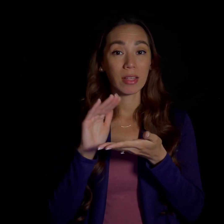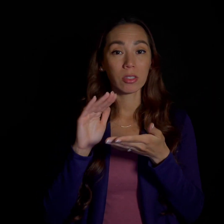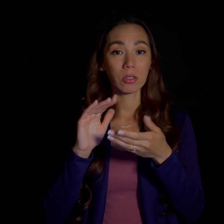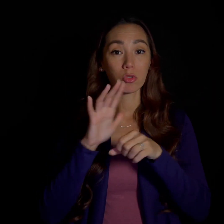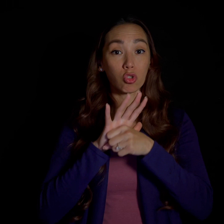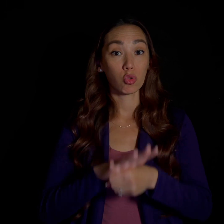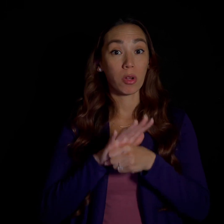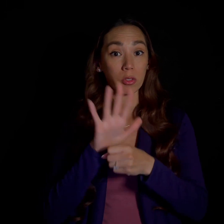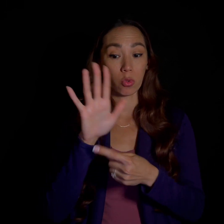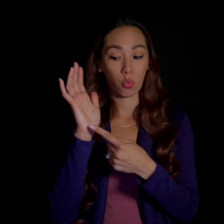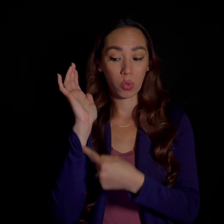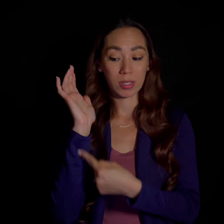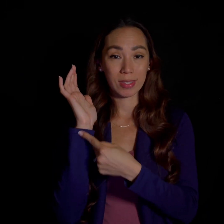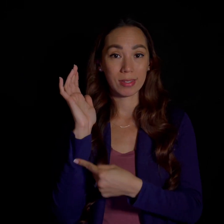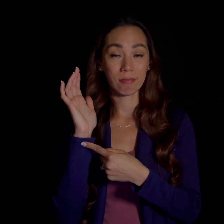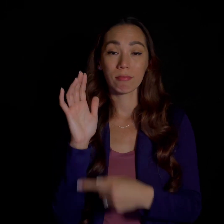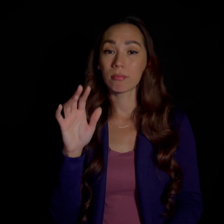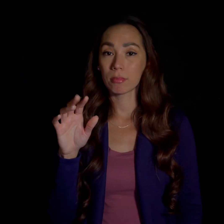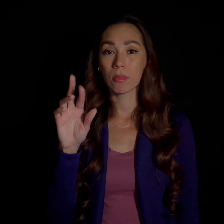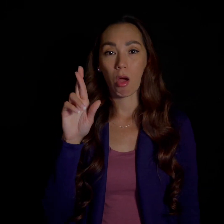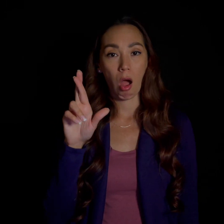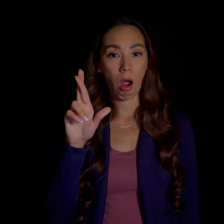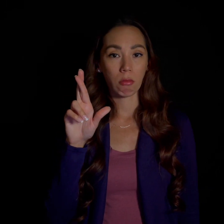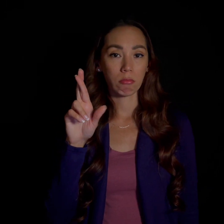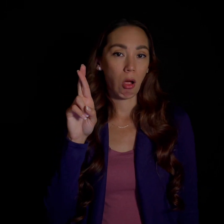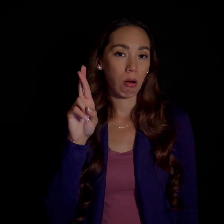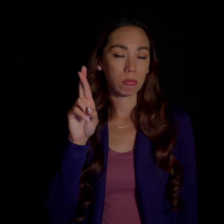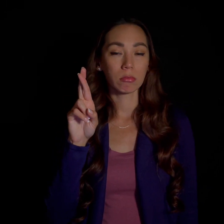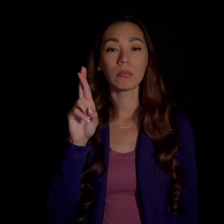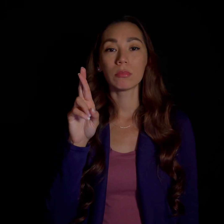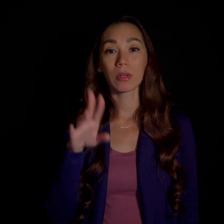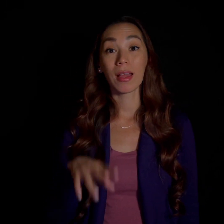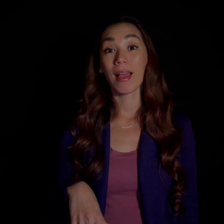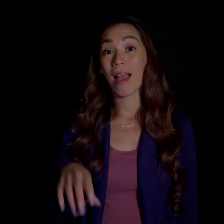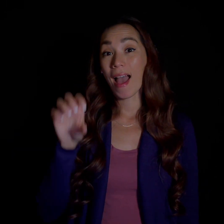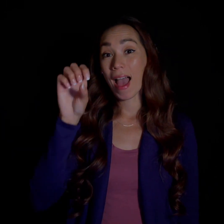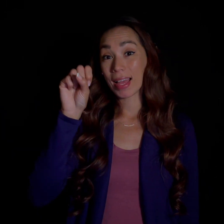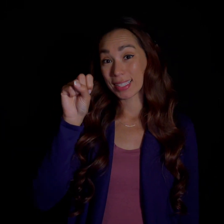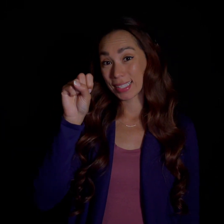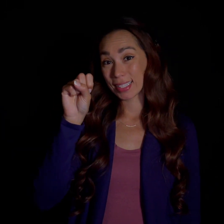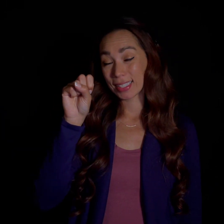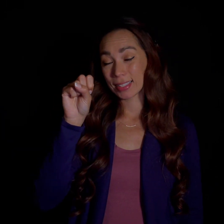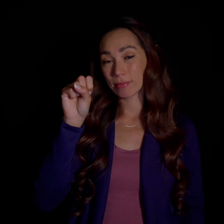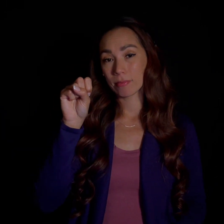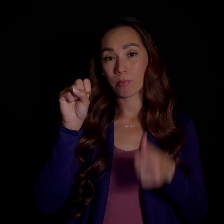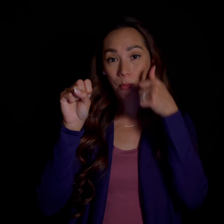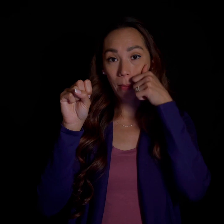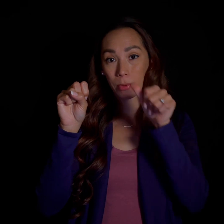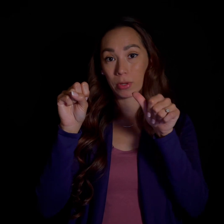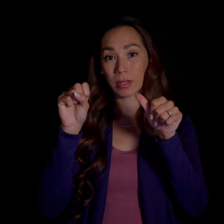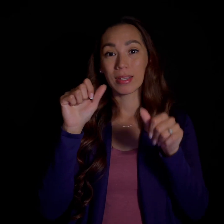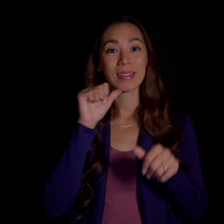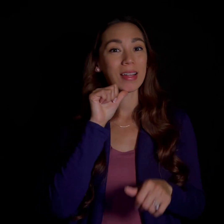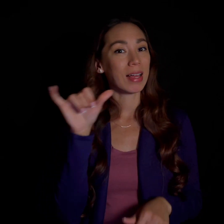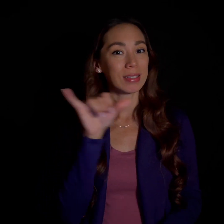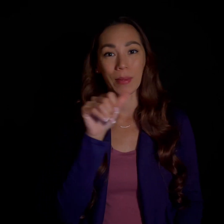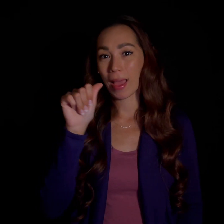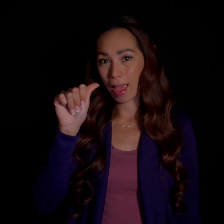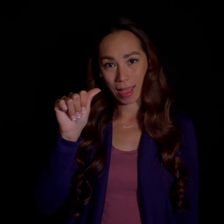for less strain on your wrist, especially. S is a fist. We just went over this earlier with the A, the difference between A